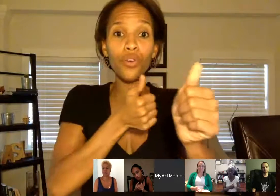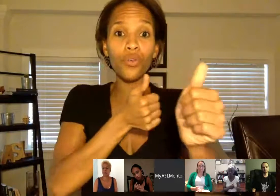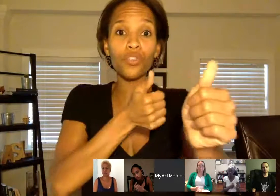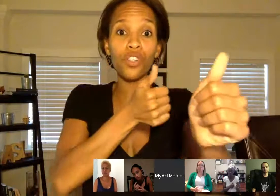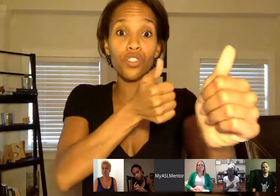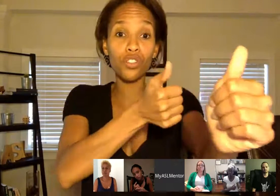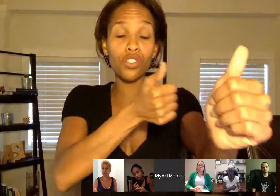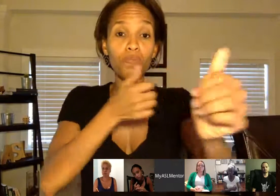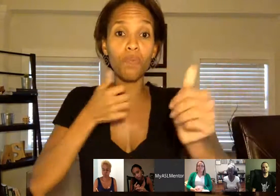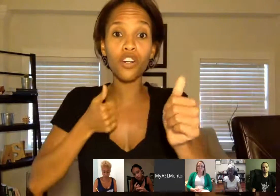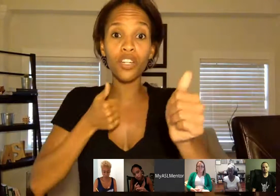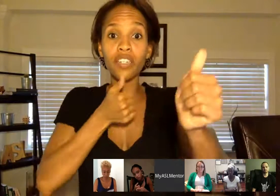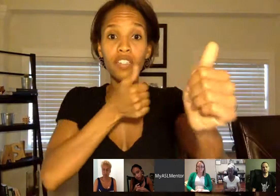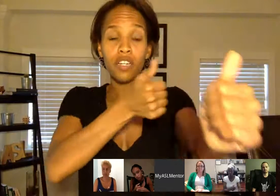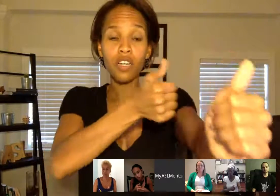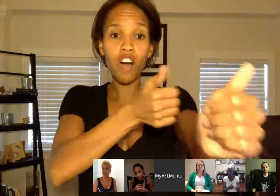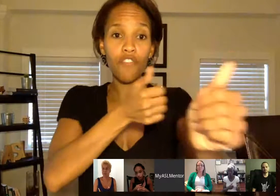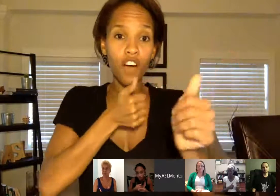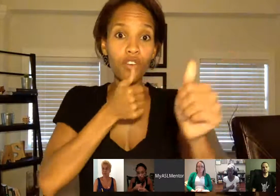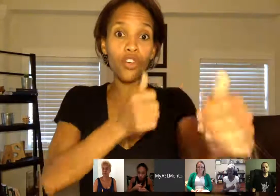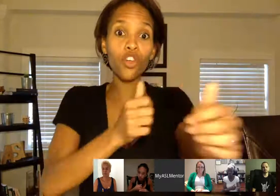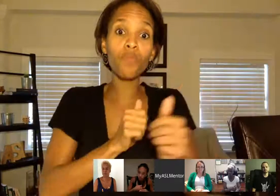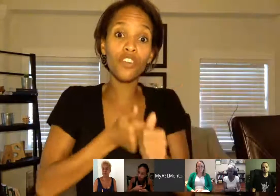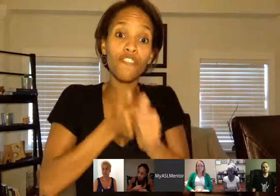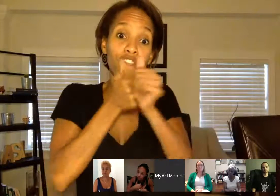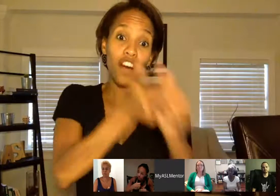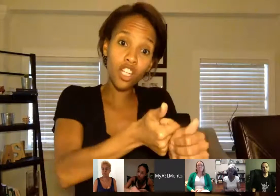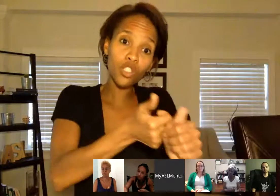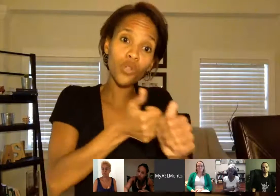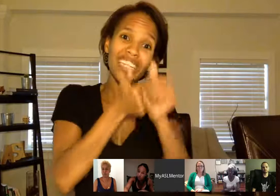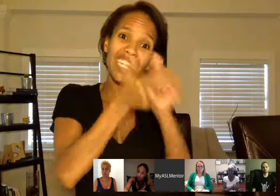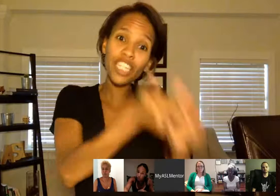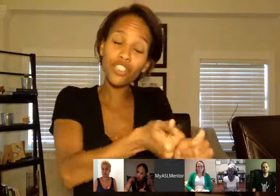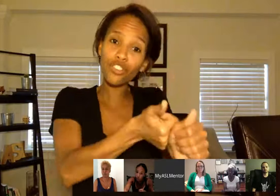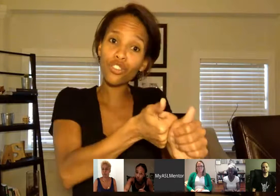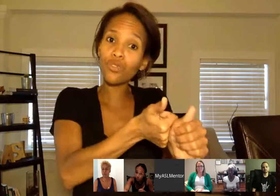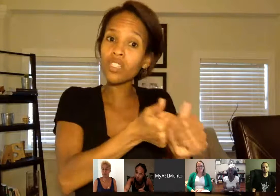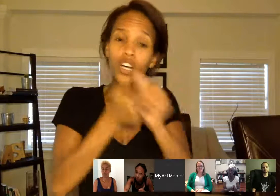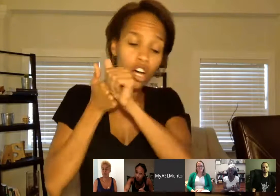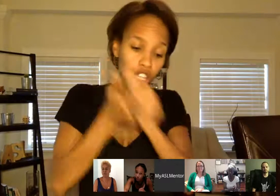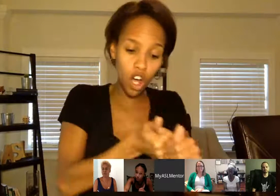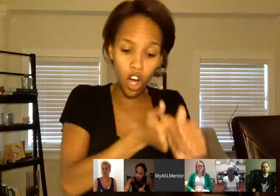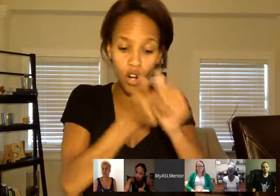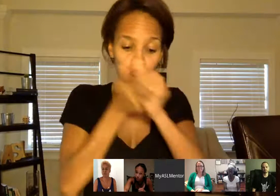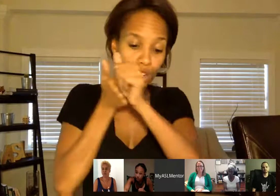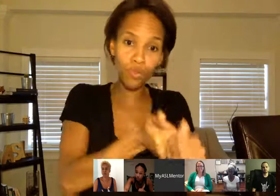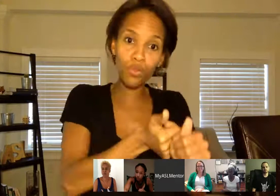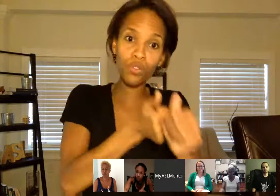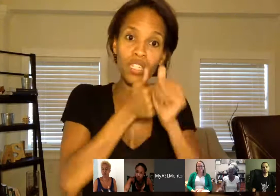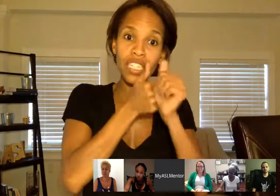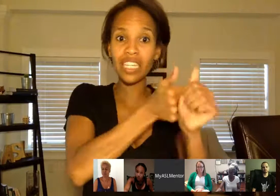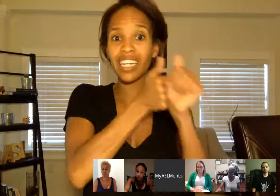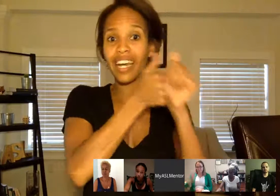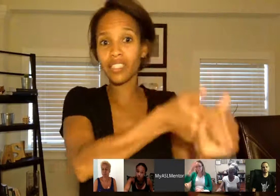follow you to the party. I'll follow you, but to follow, to adhere to a law or a rule connects the